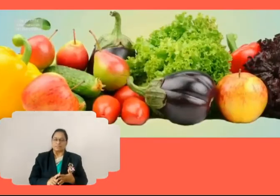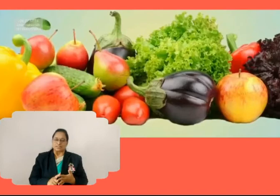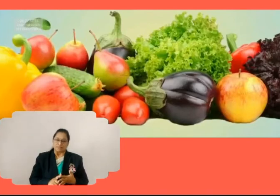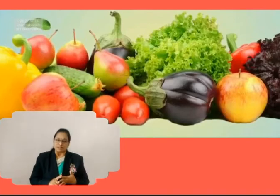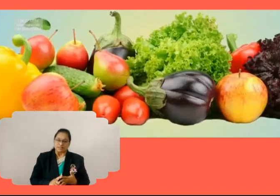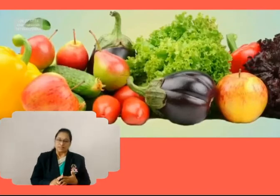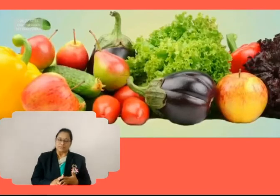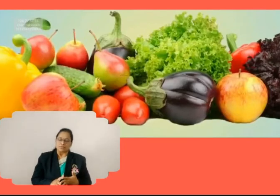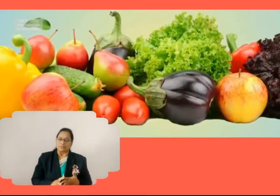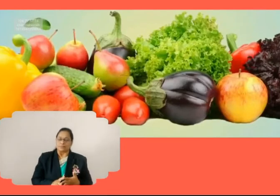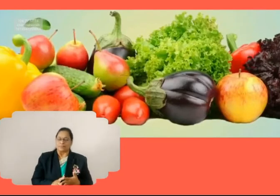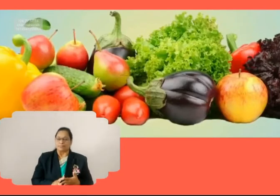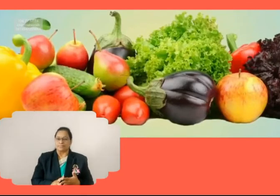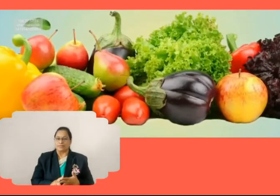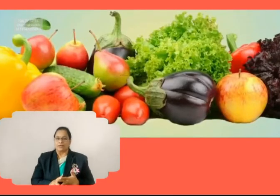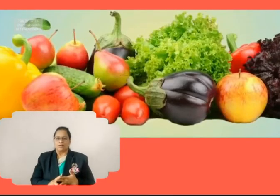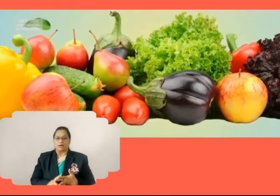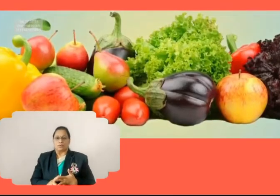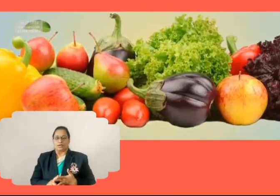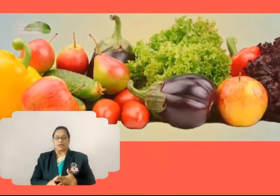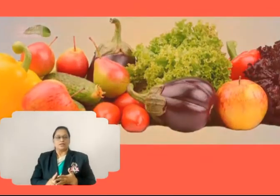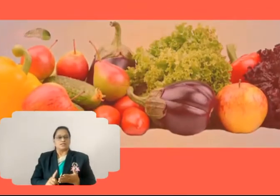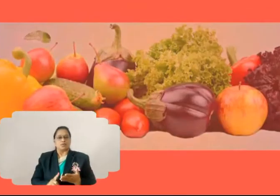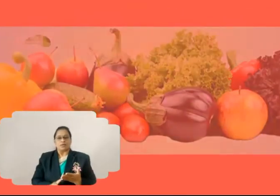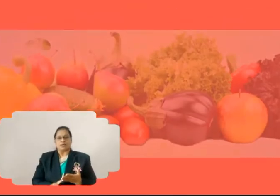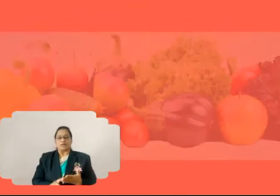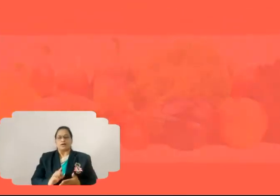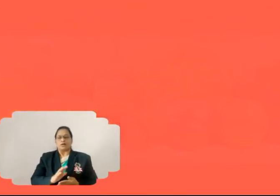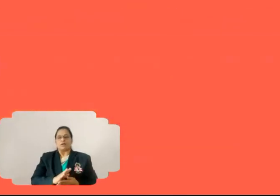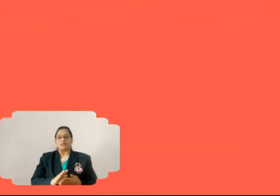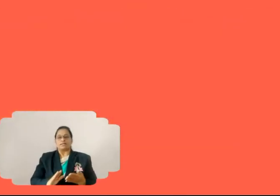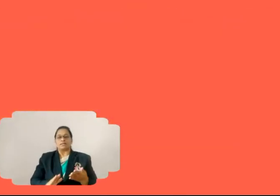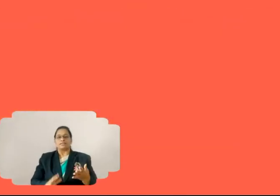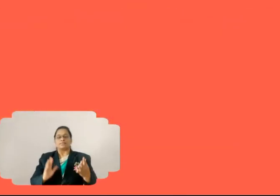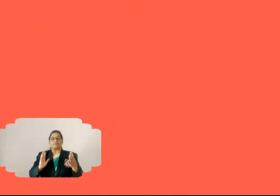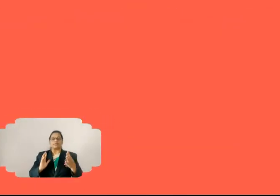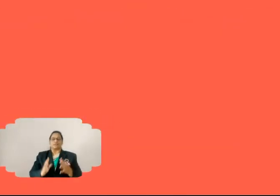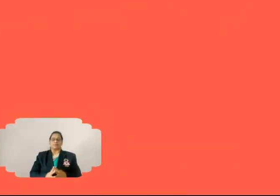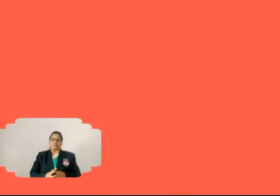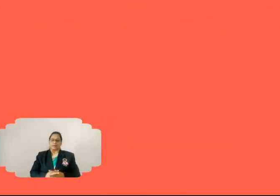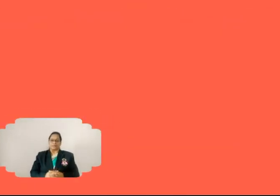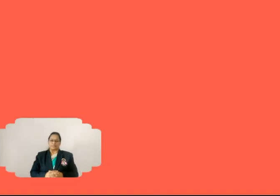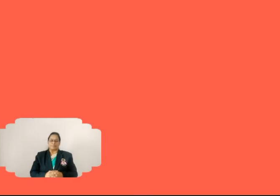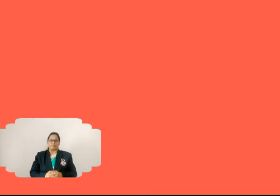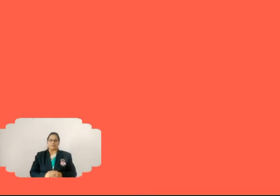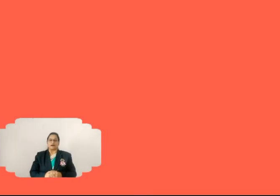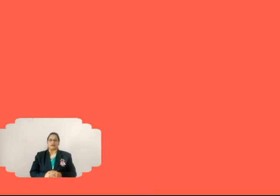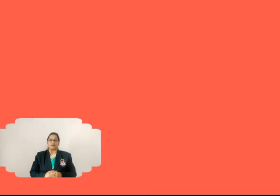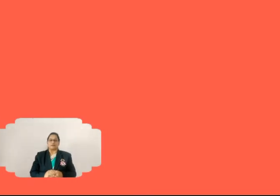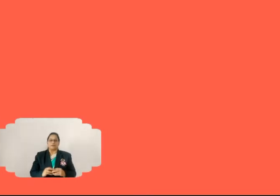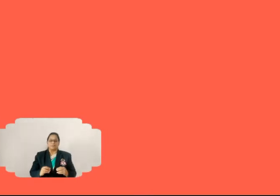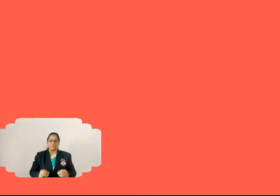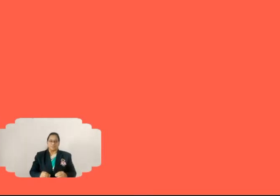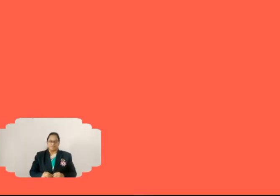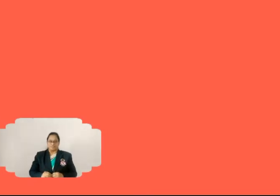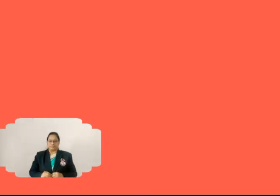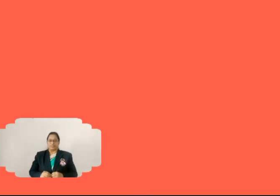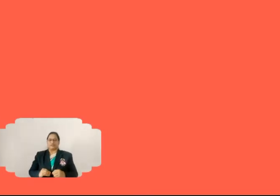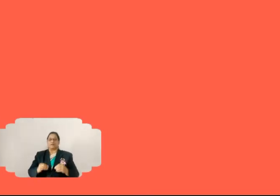and minerals also. Okay, so here all these food components are used